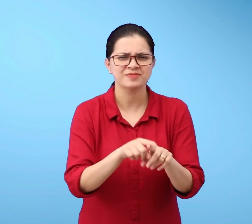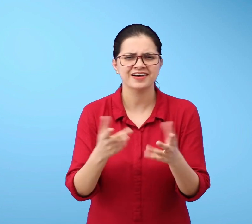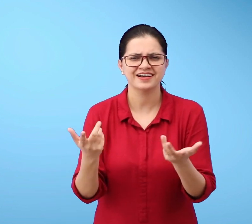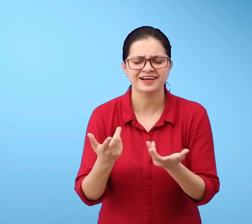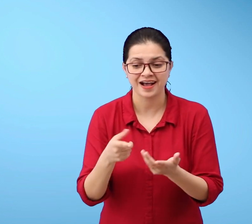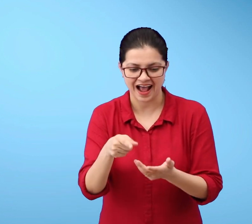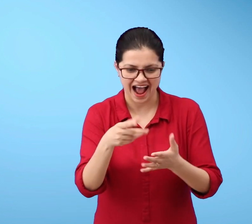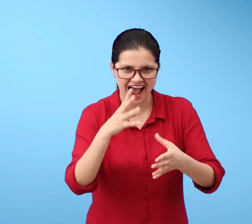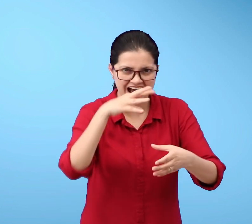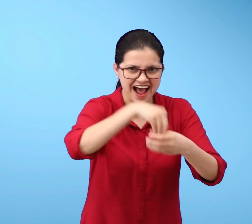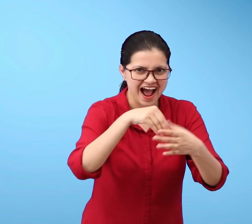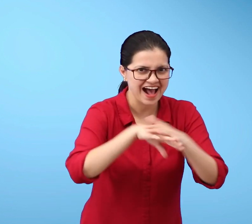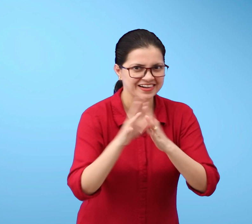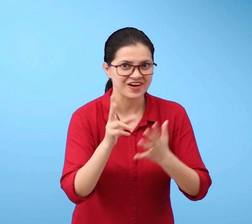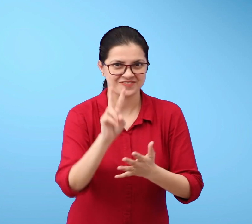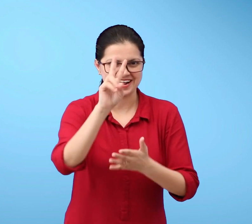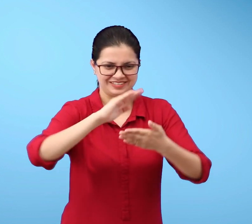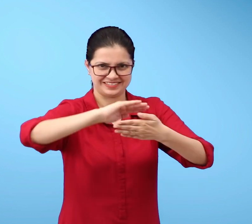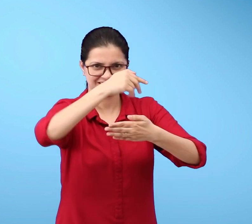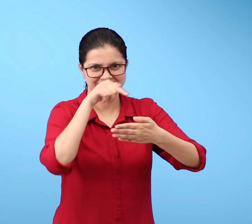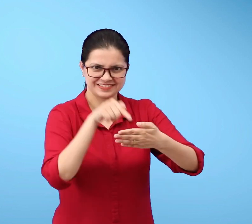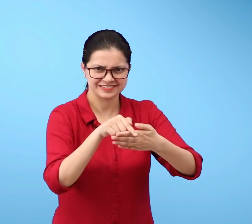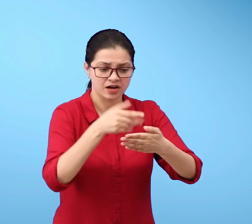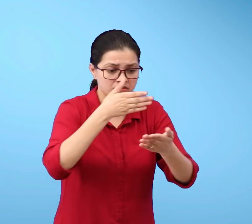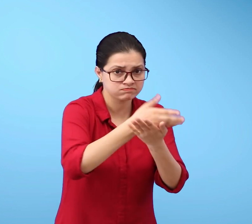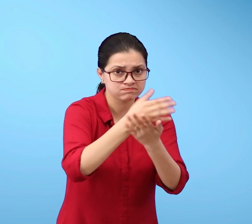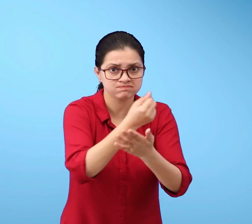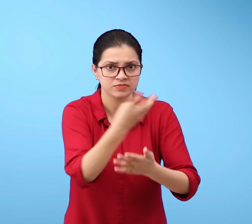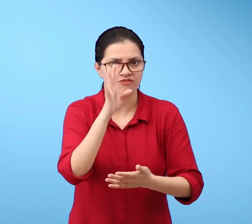These were part of the later Vedic texts.